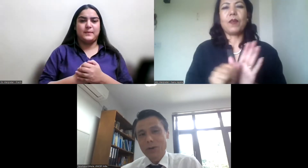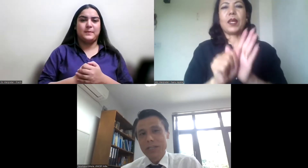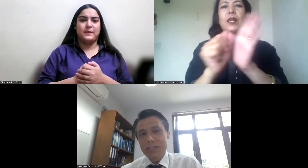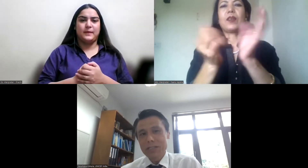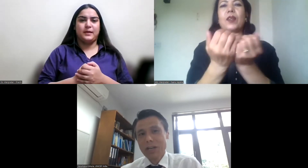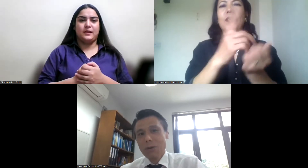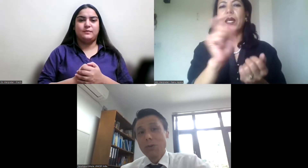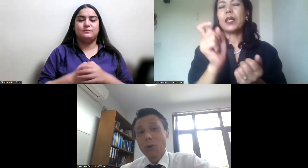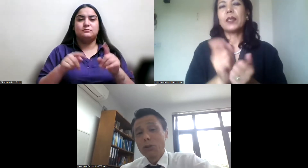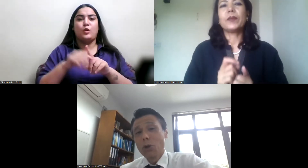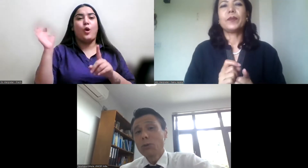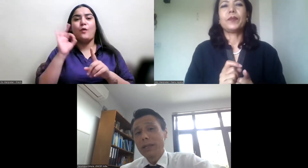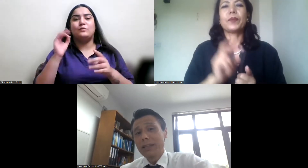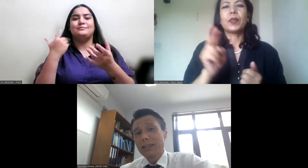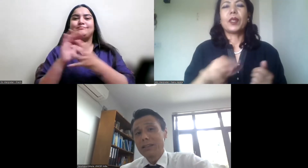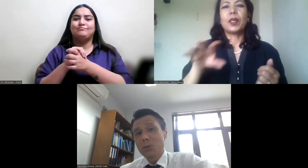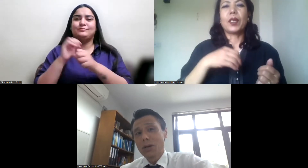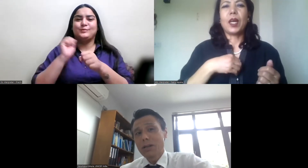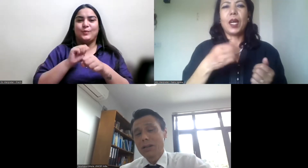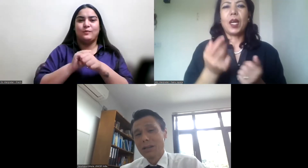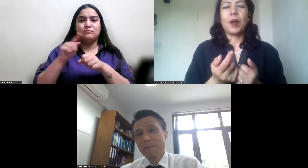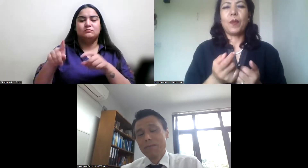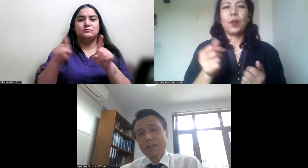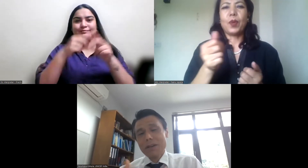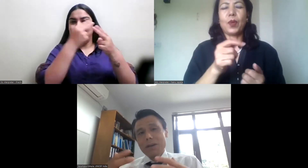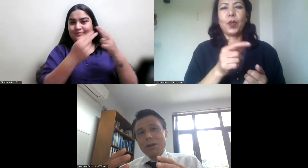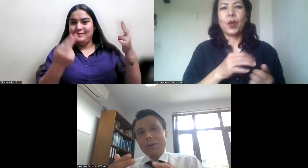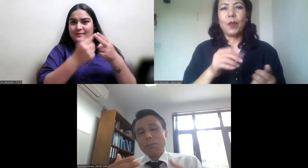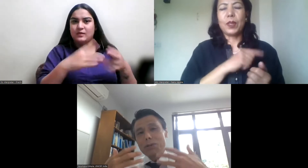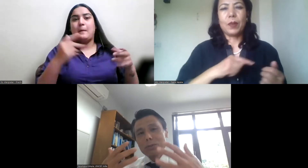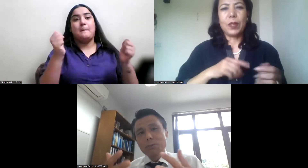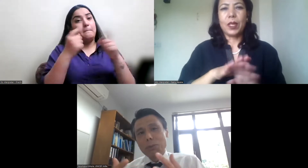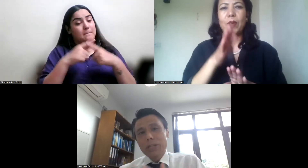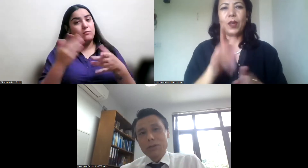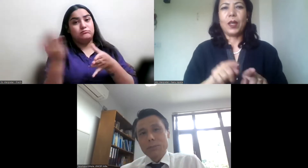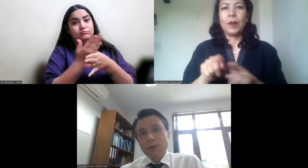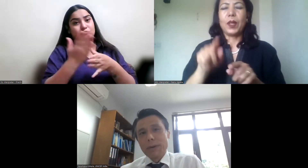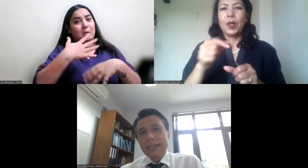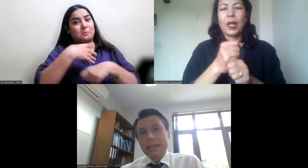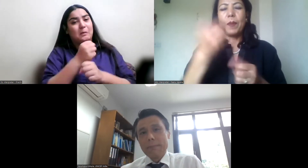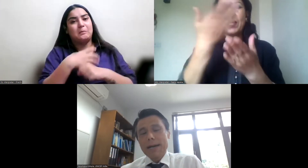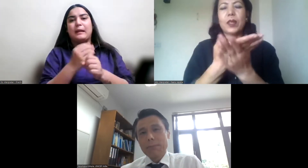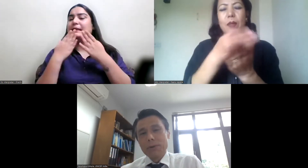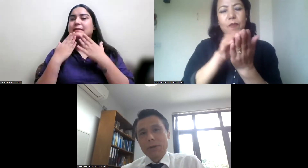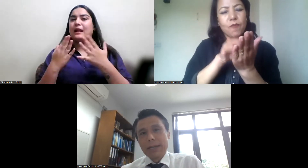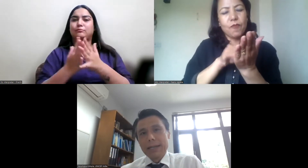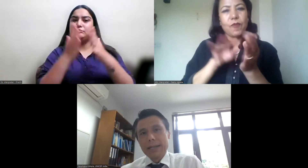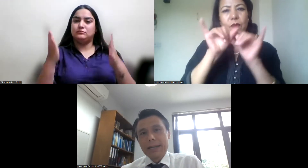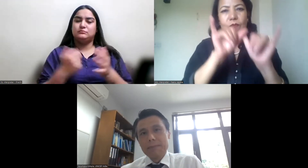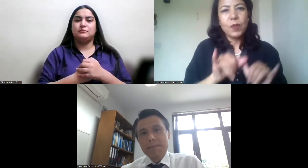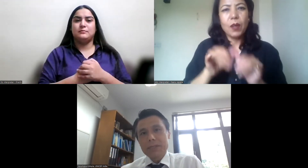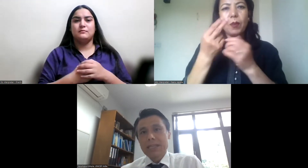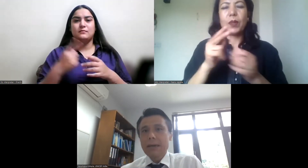office colleagues for documenting this work. Both models provide a remarkable